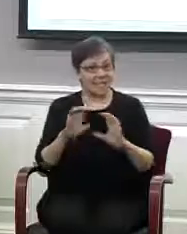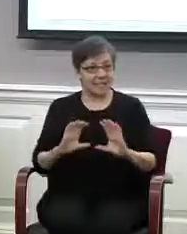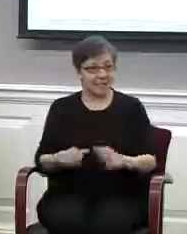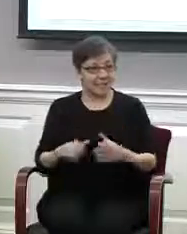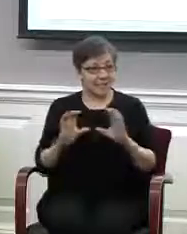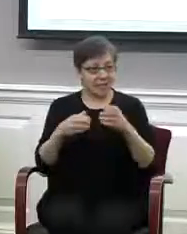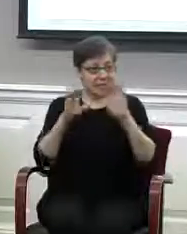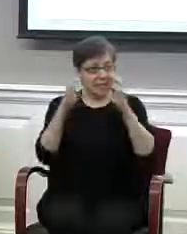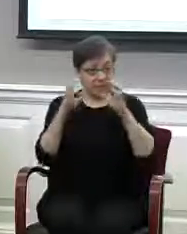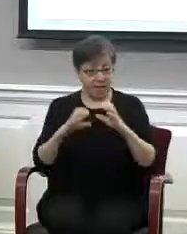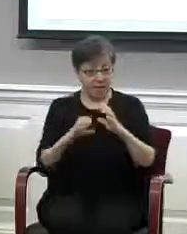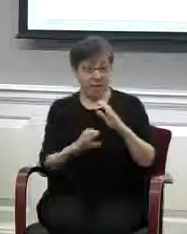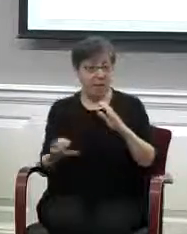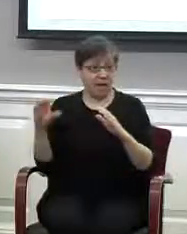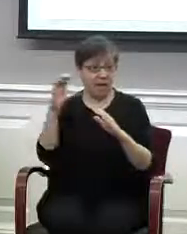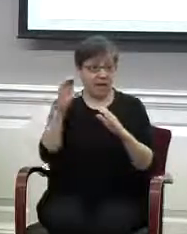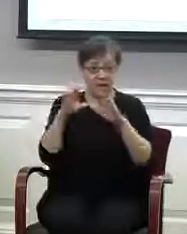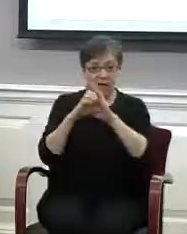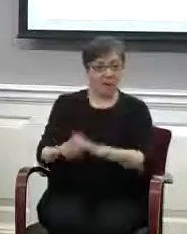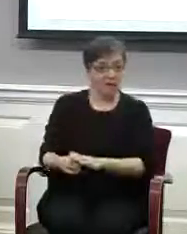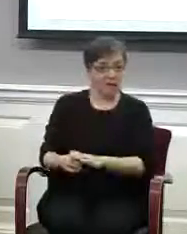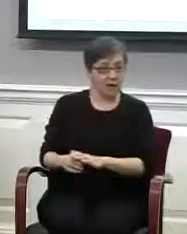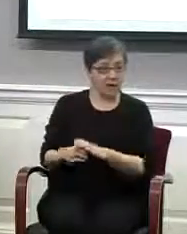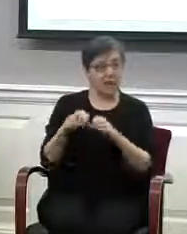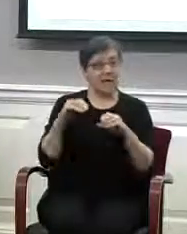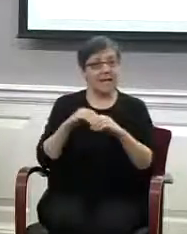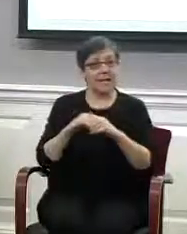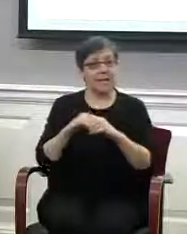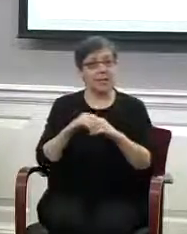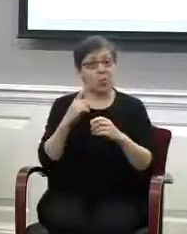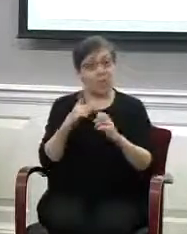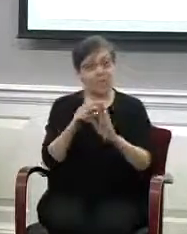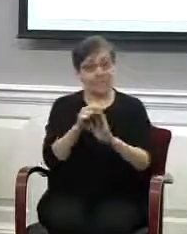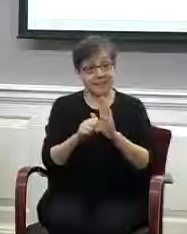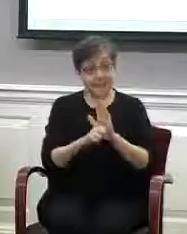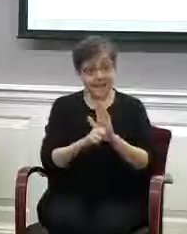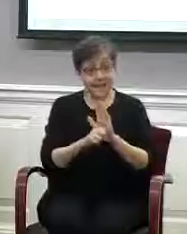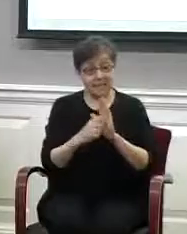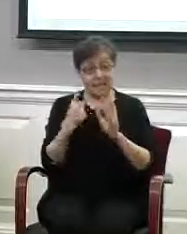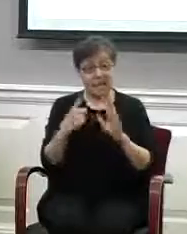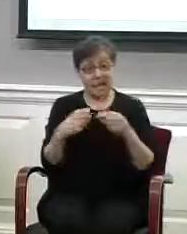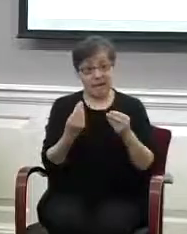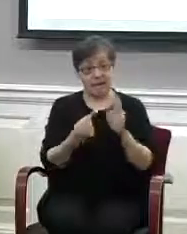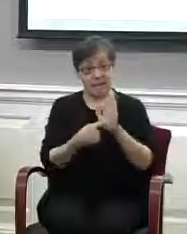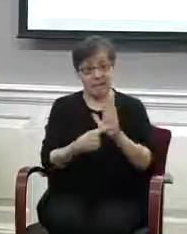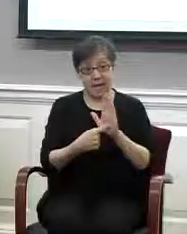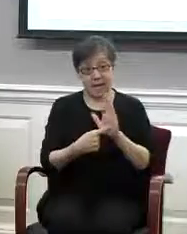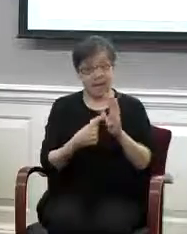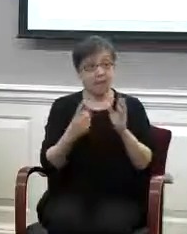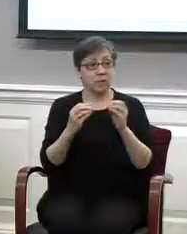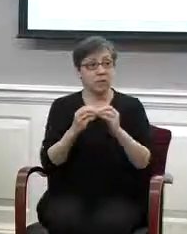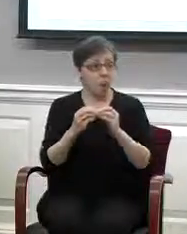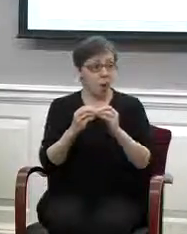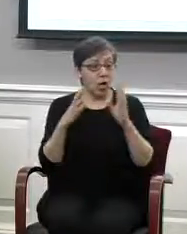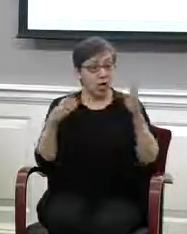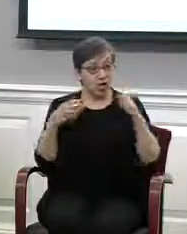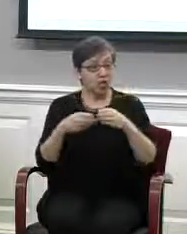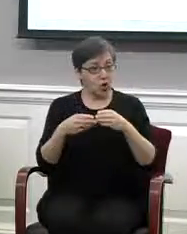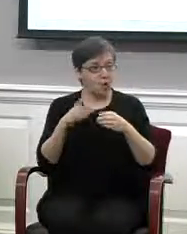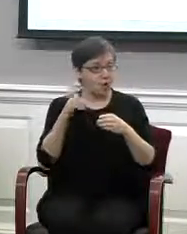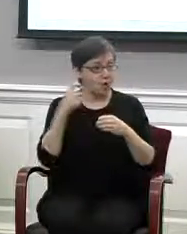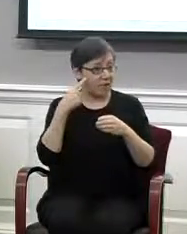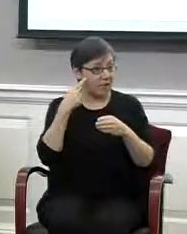result in some backlash from the community. In the state of Gujarat, that example that I gave, there is a more kind of conservative government in